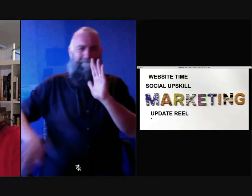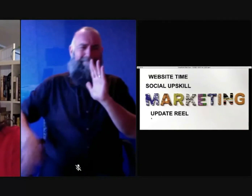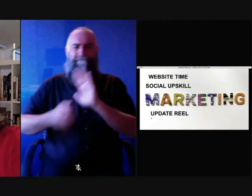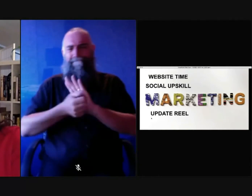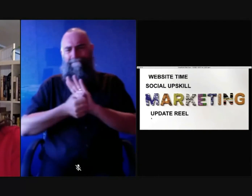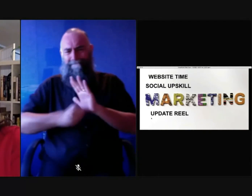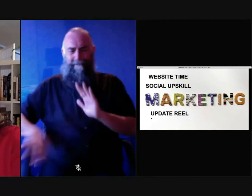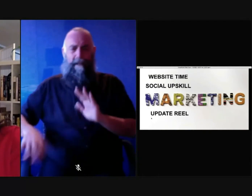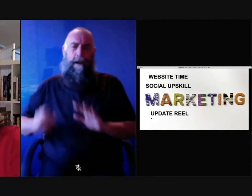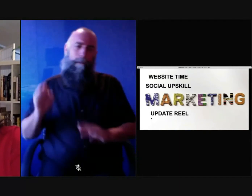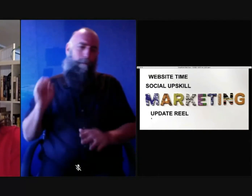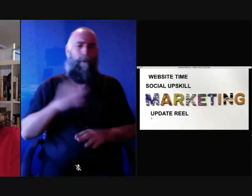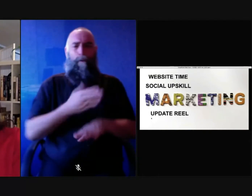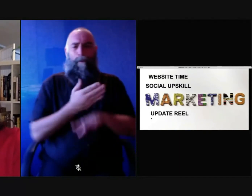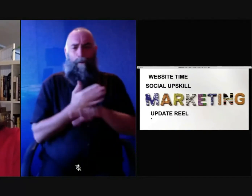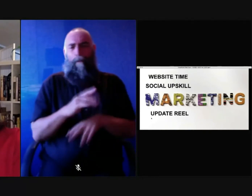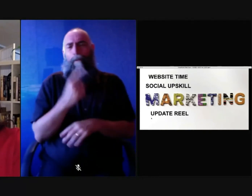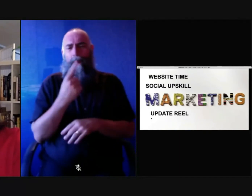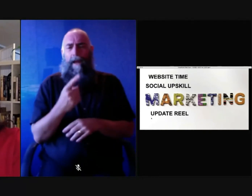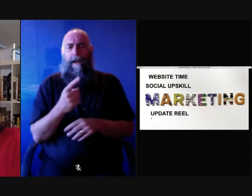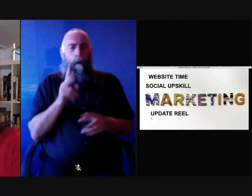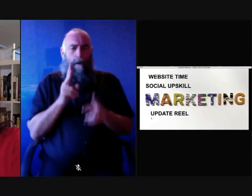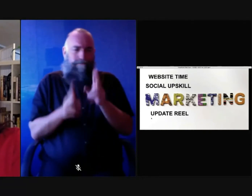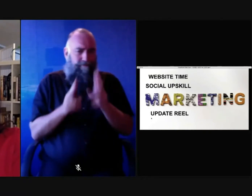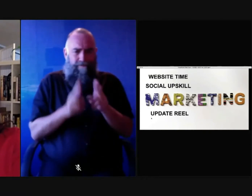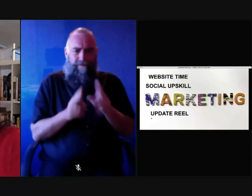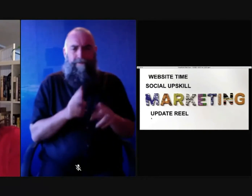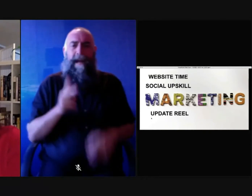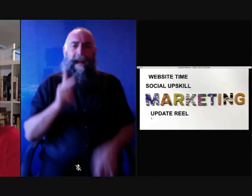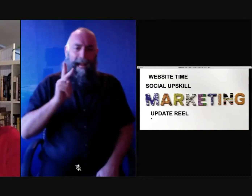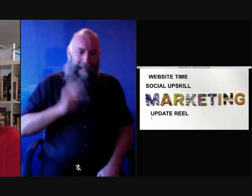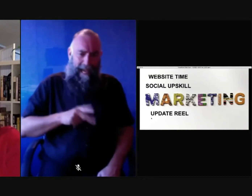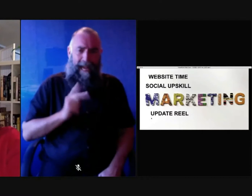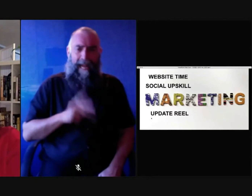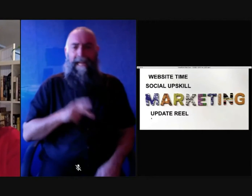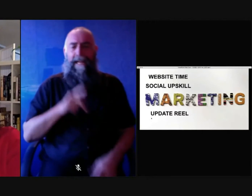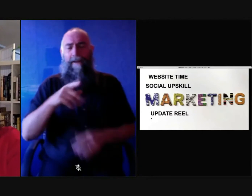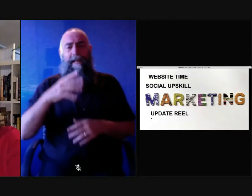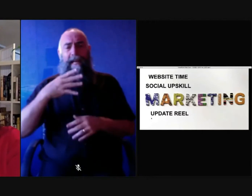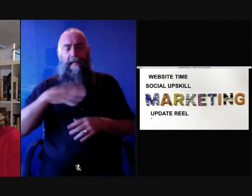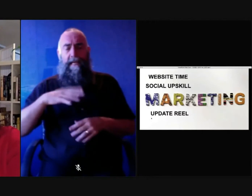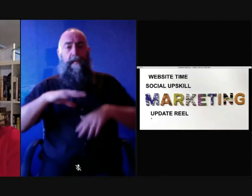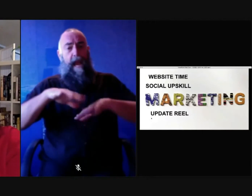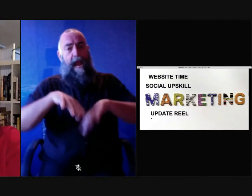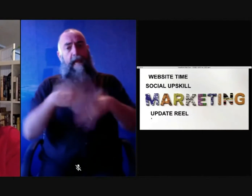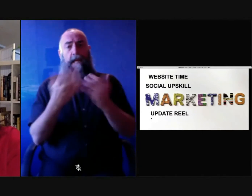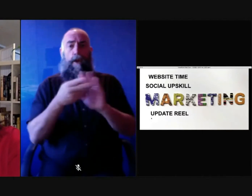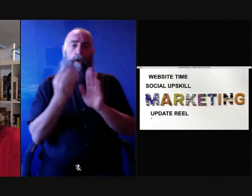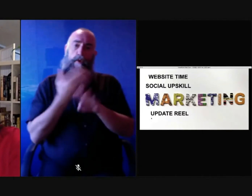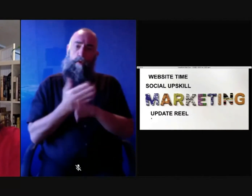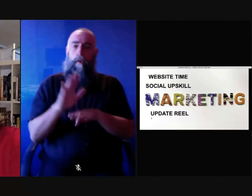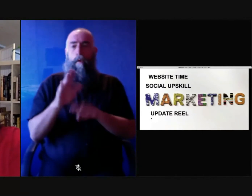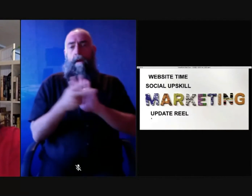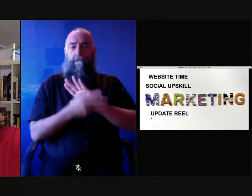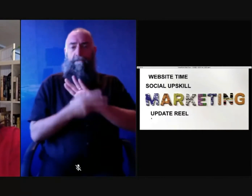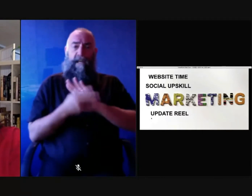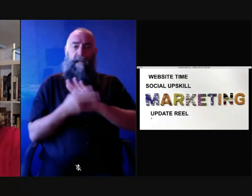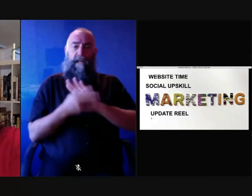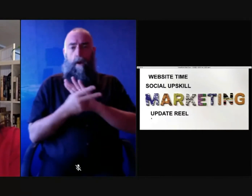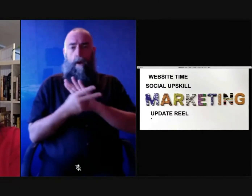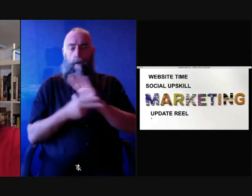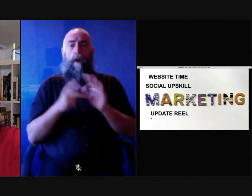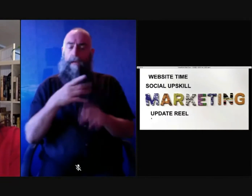embarrassed by. Now is the time to make sure that all the video content that's out there that reflects you and your creative practice or your